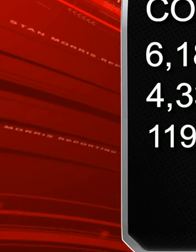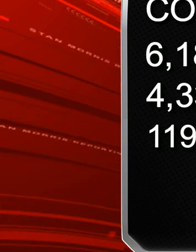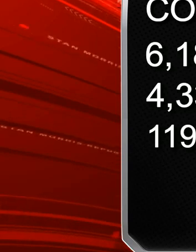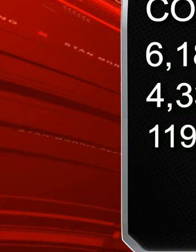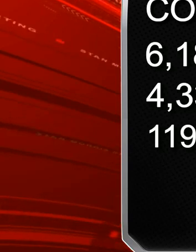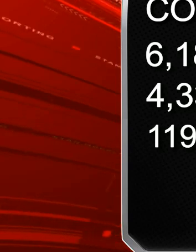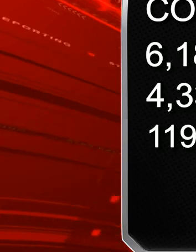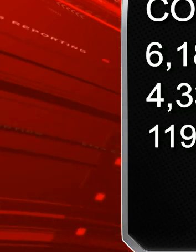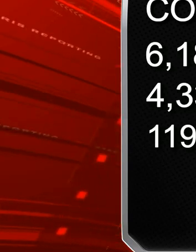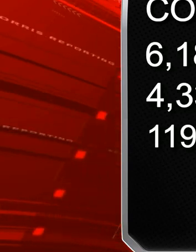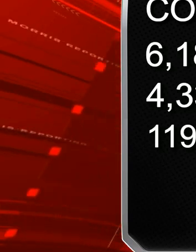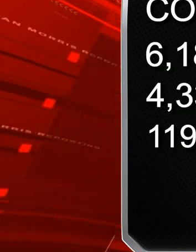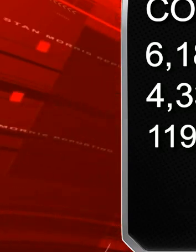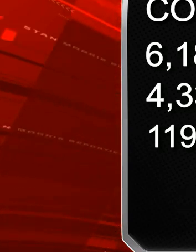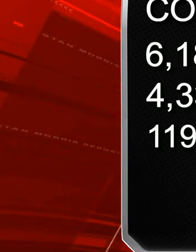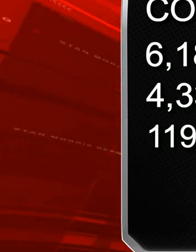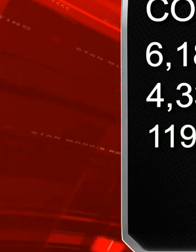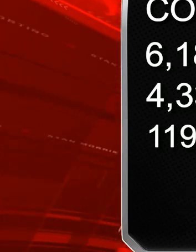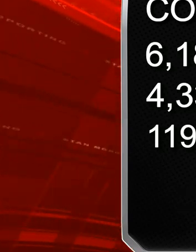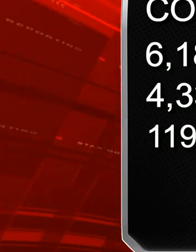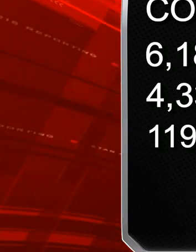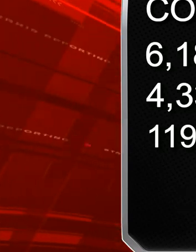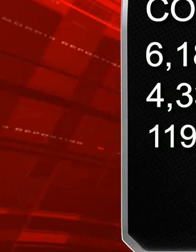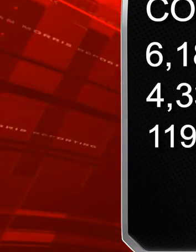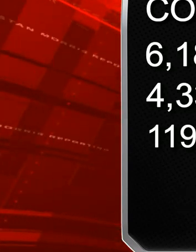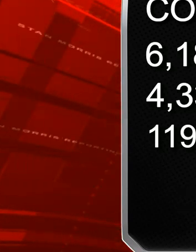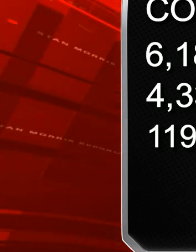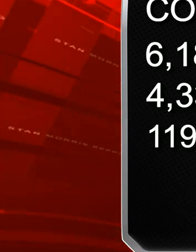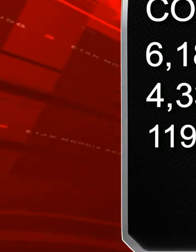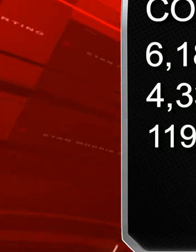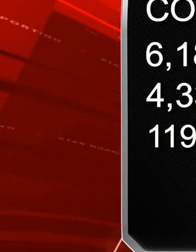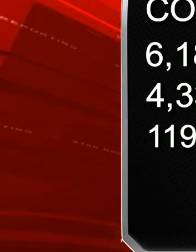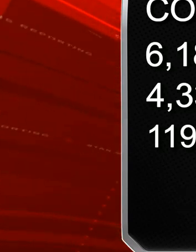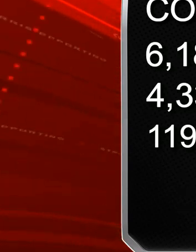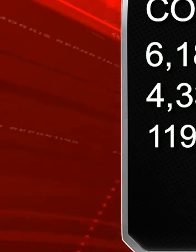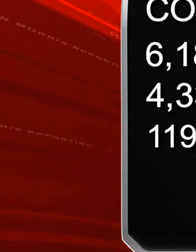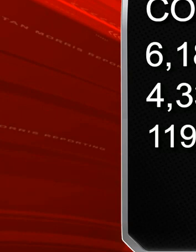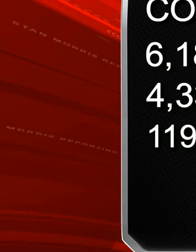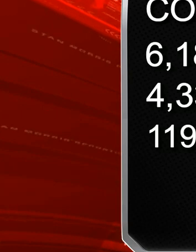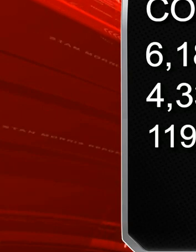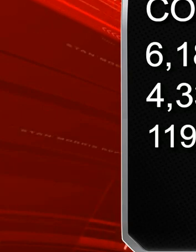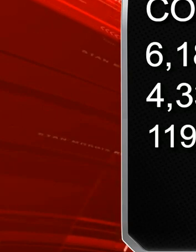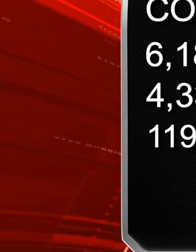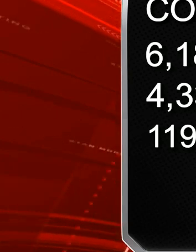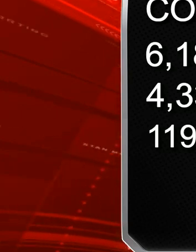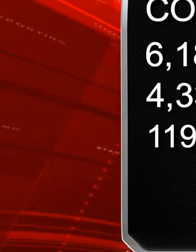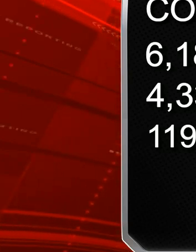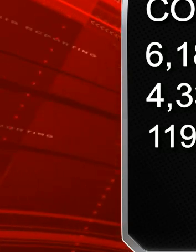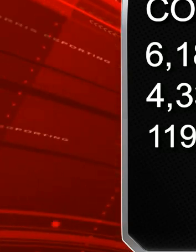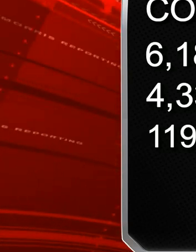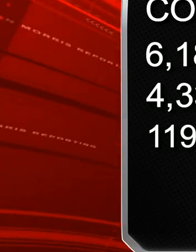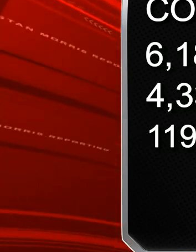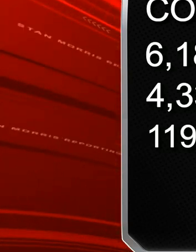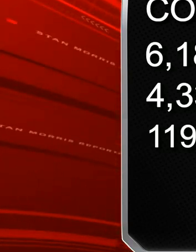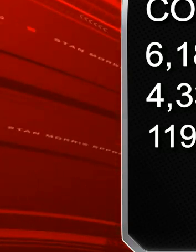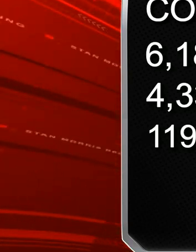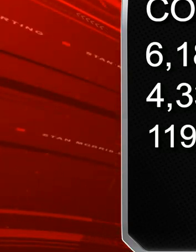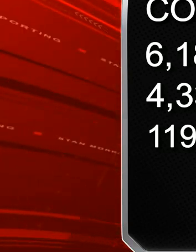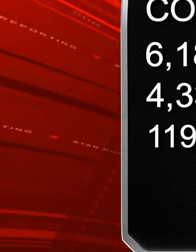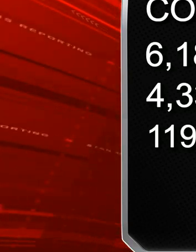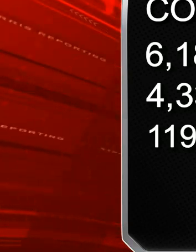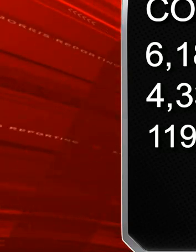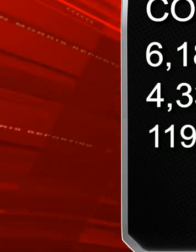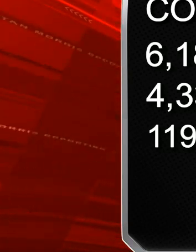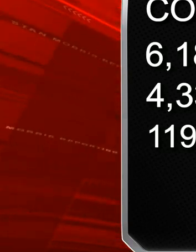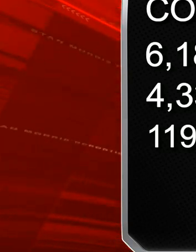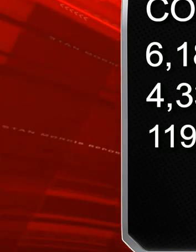stuff from NEA Report than others. So that's 99 cents, and you'll see that option at the bottom. 6,180 cumulative cases